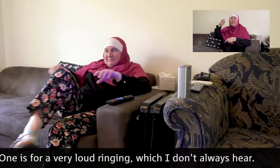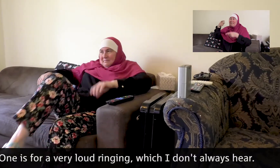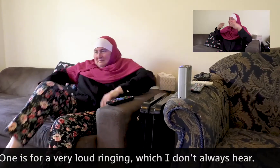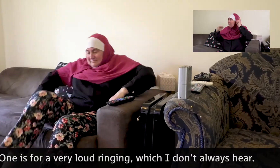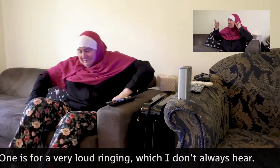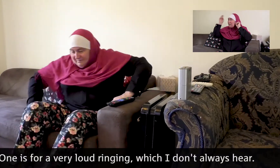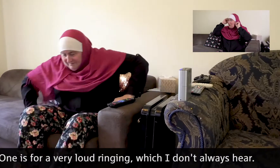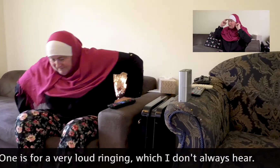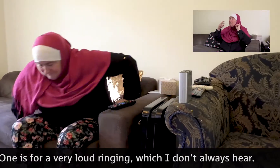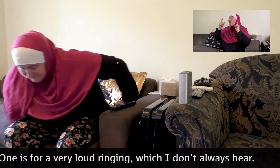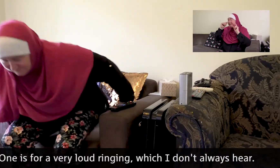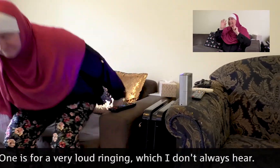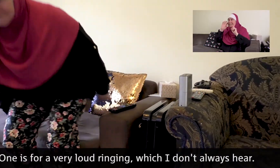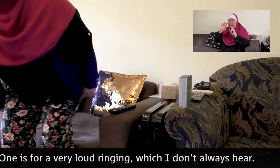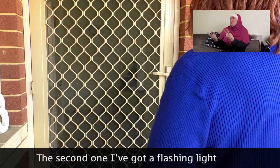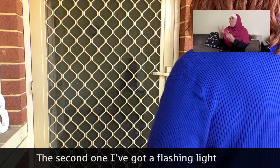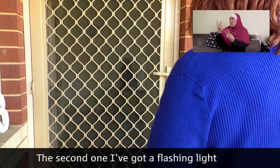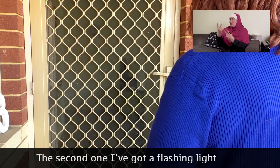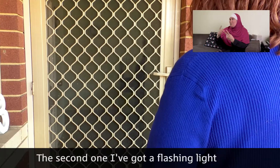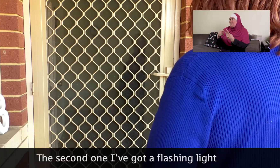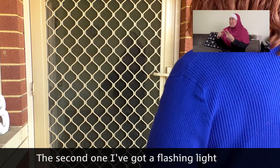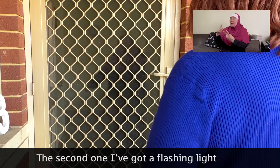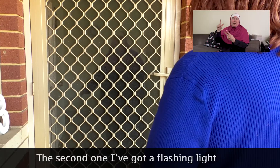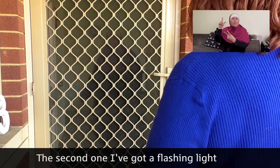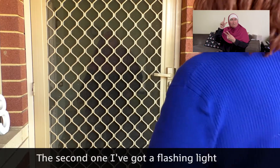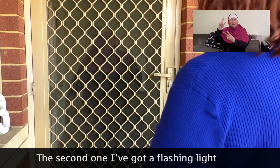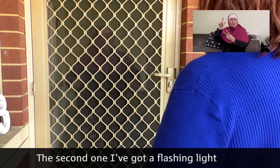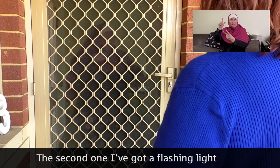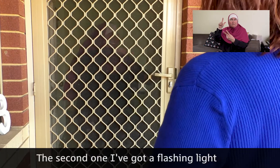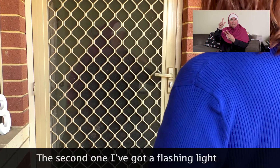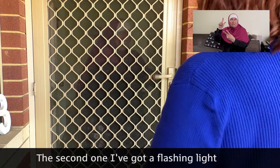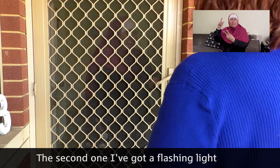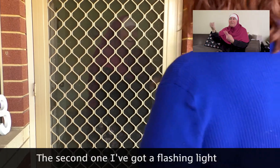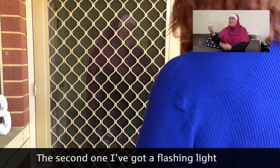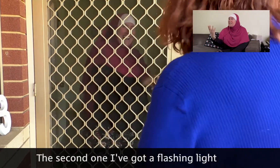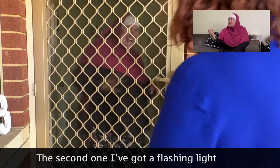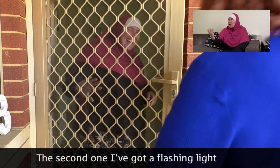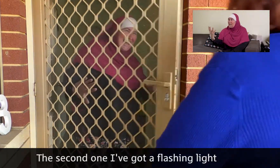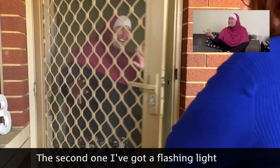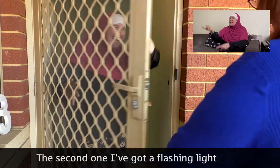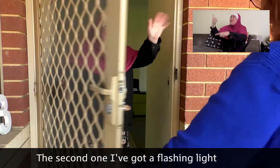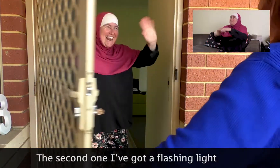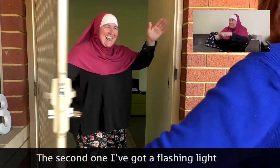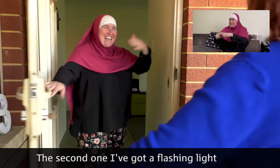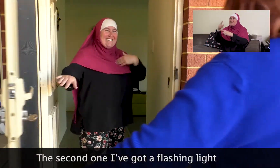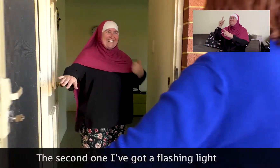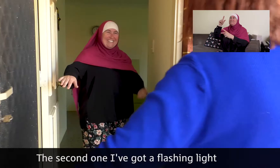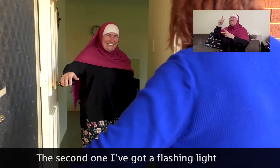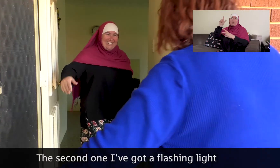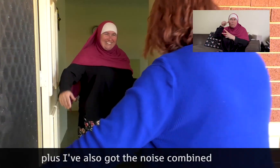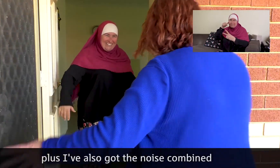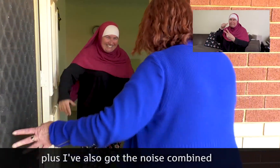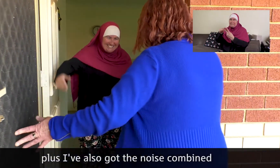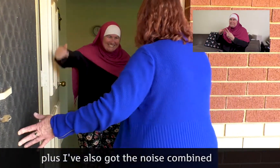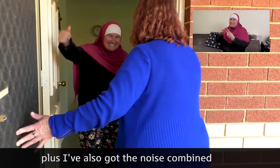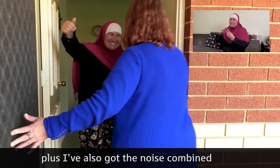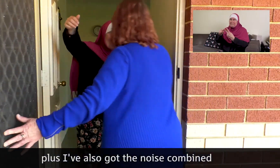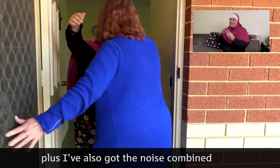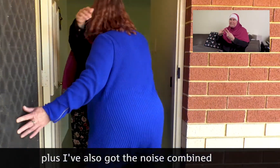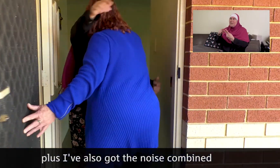ringing, which I don't always hear. The second one I've got a flashing light, plus I've also got the noise